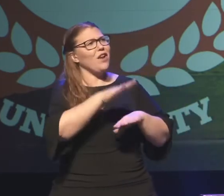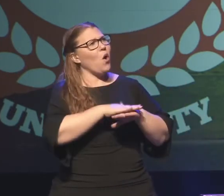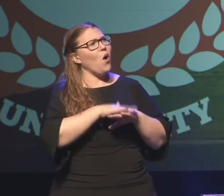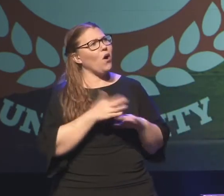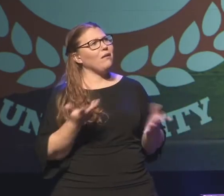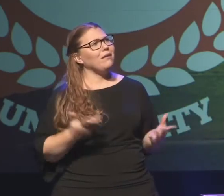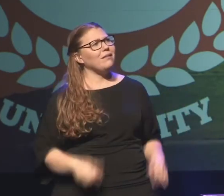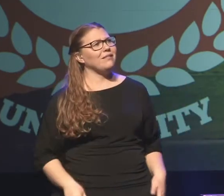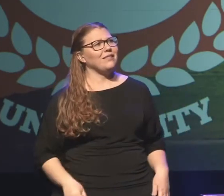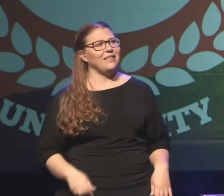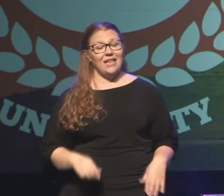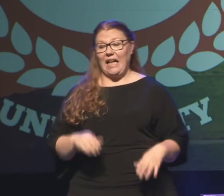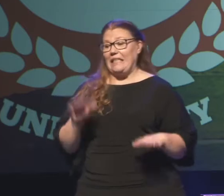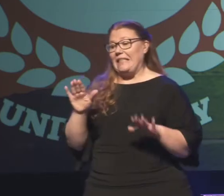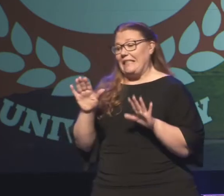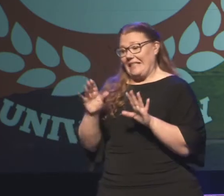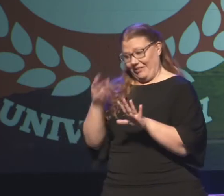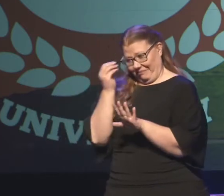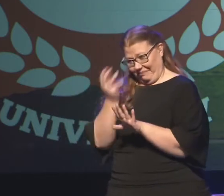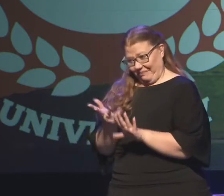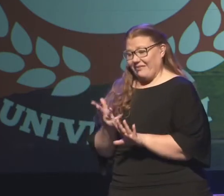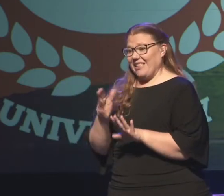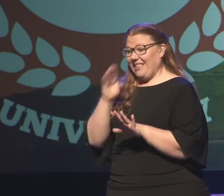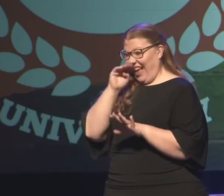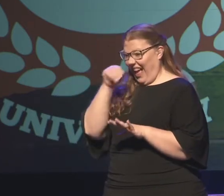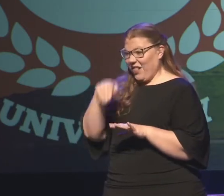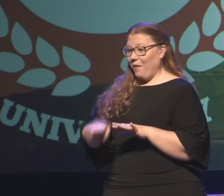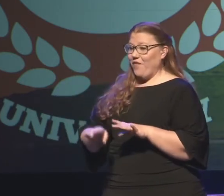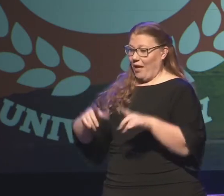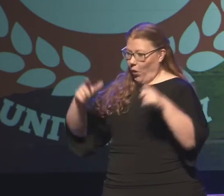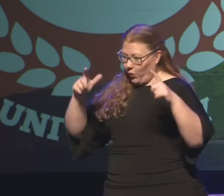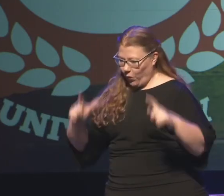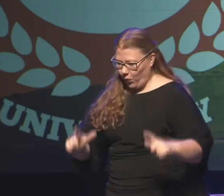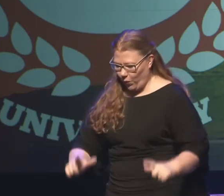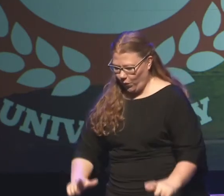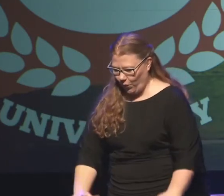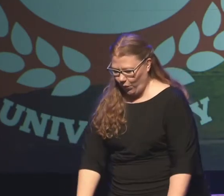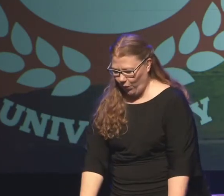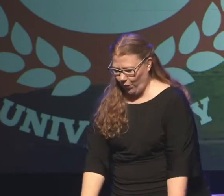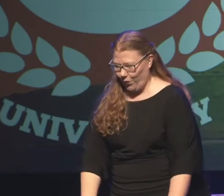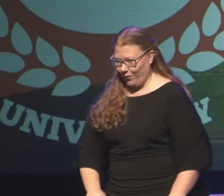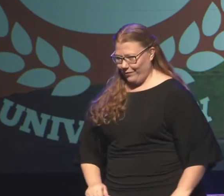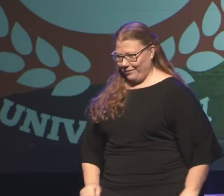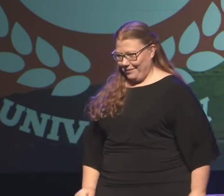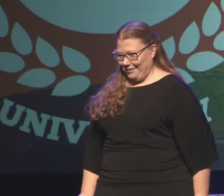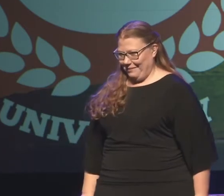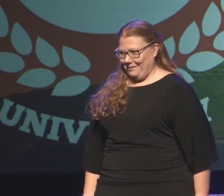on? And she said, honey, it's elephant all the way down.